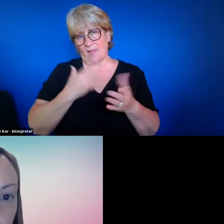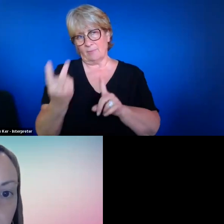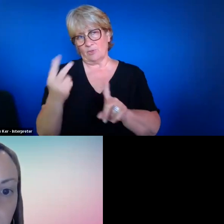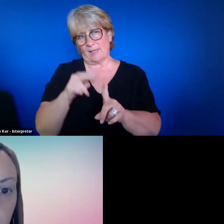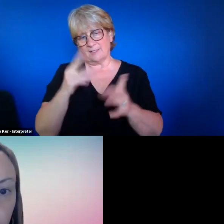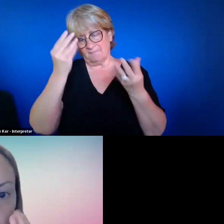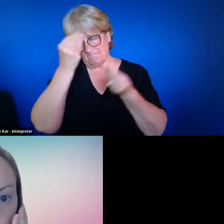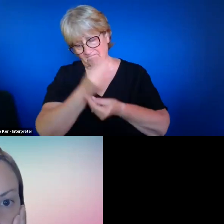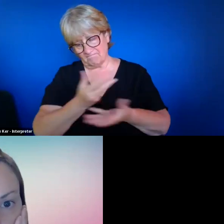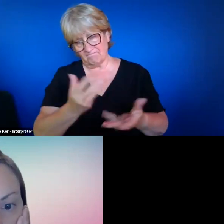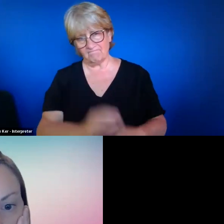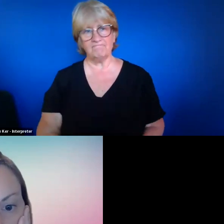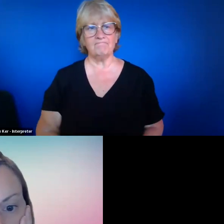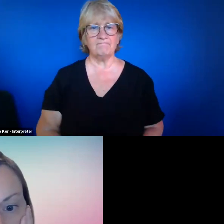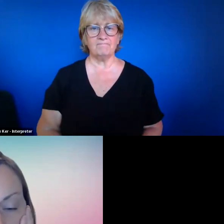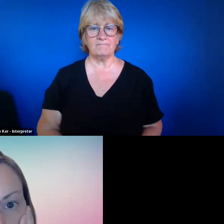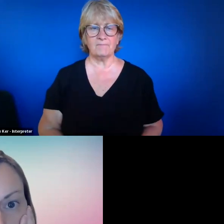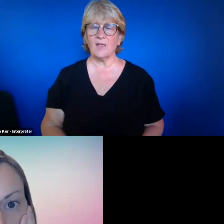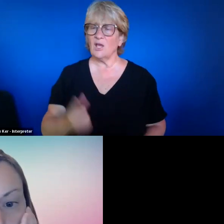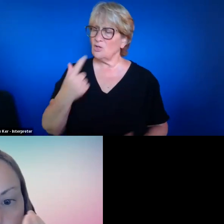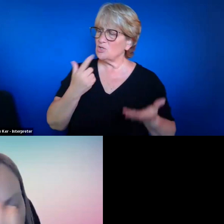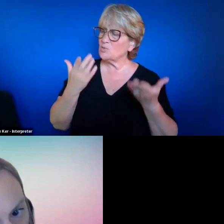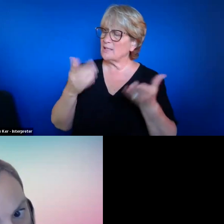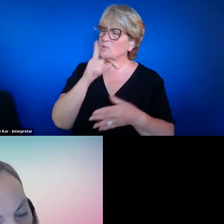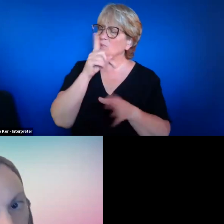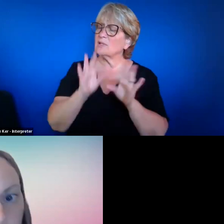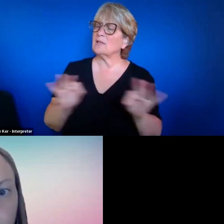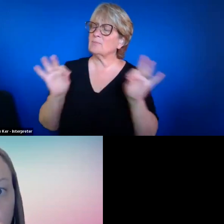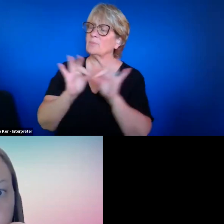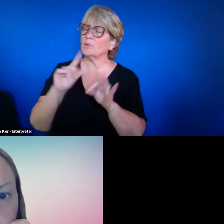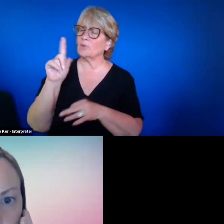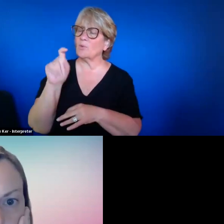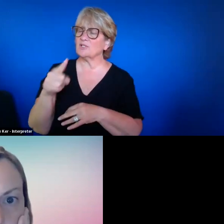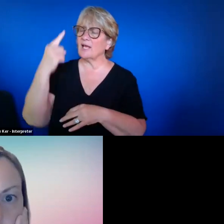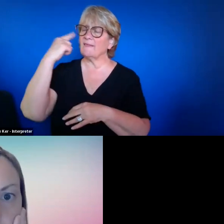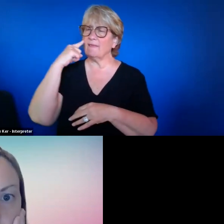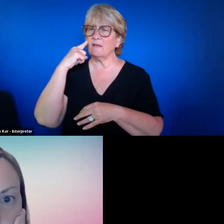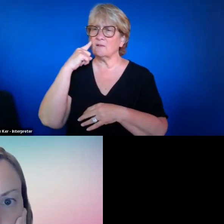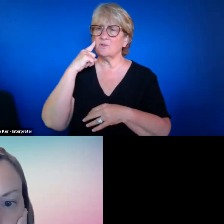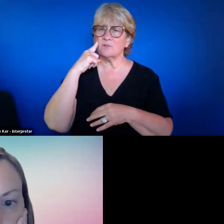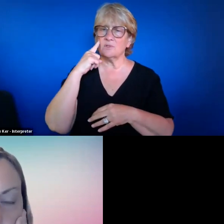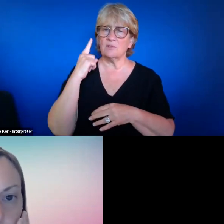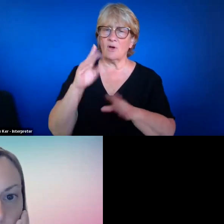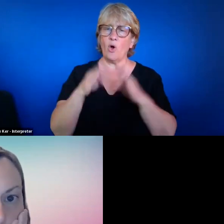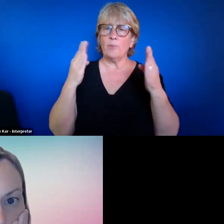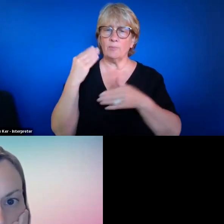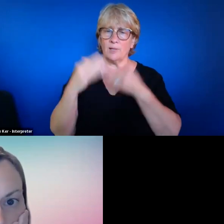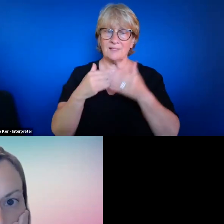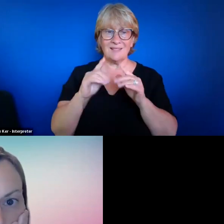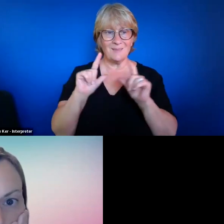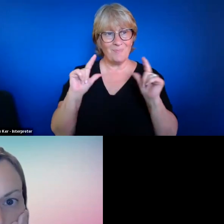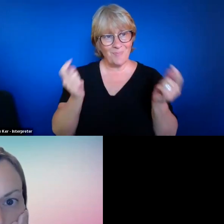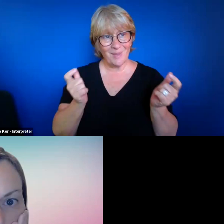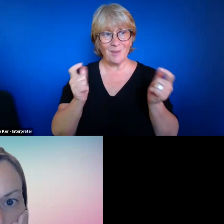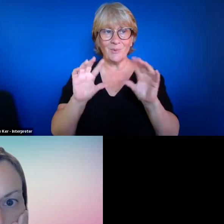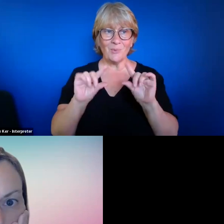perspective. Michelle, you just raised a really important question that I think should always be asked in processes, because these big group meetings